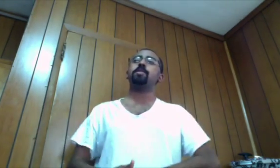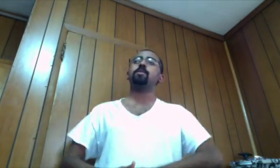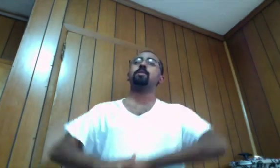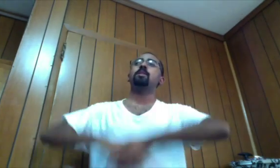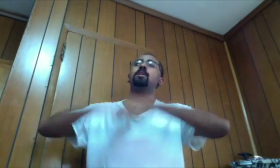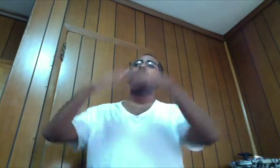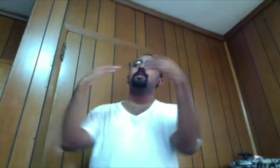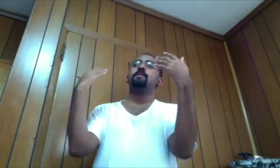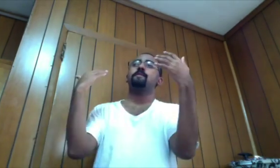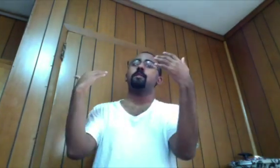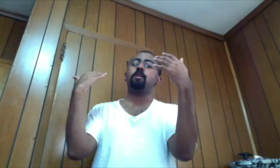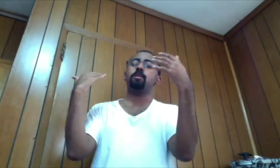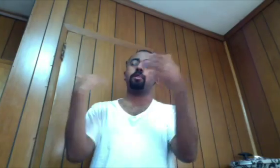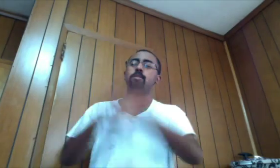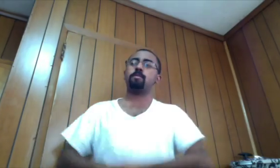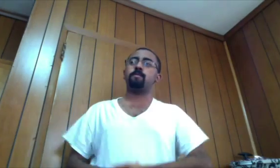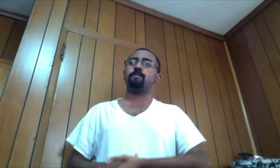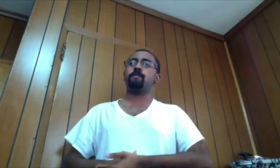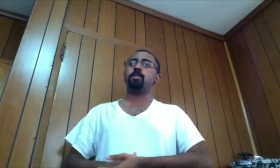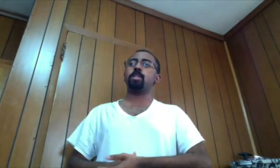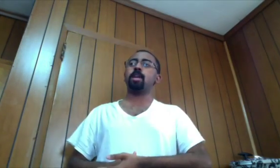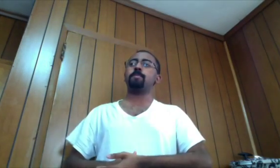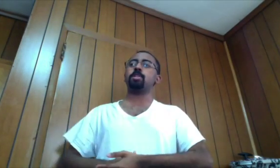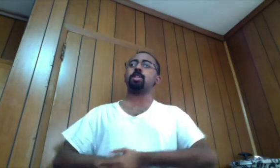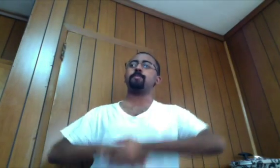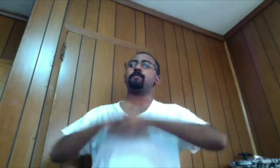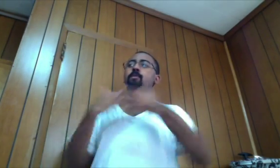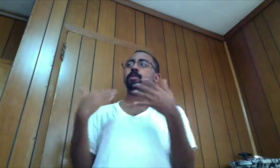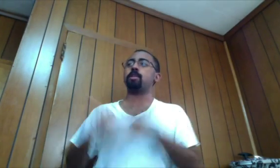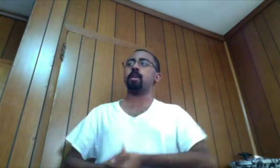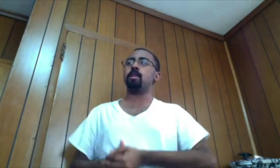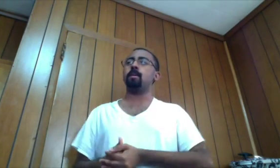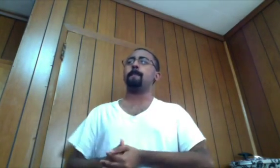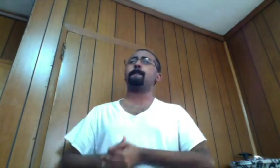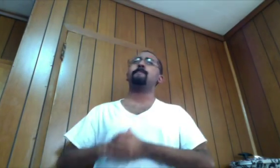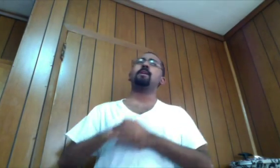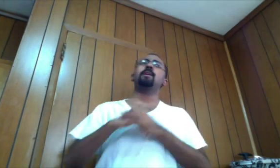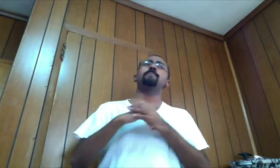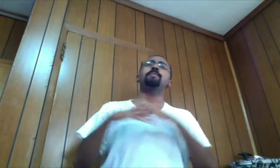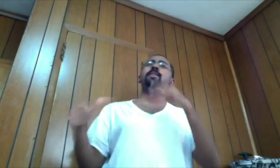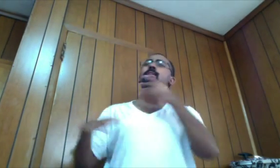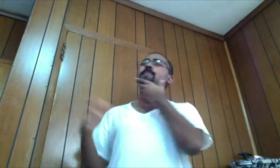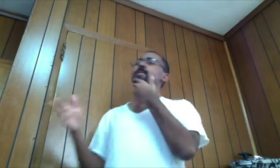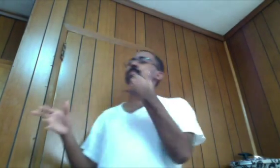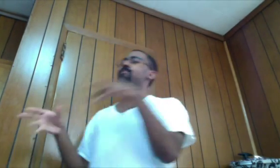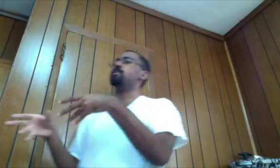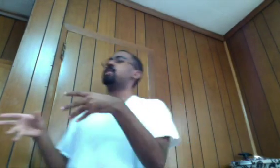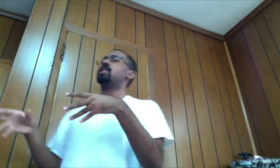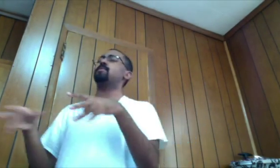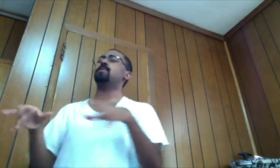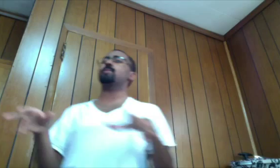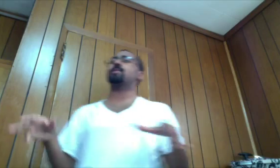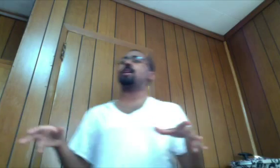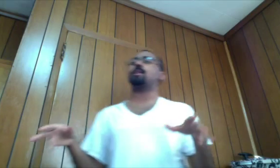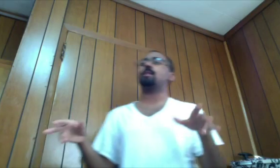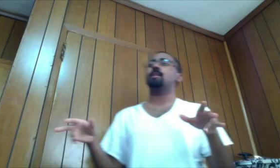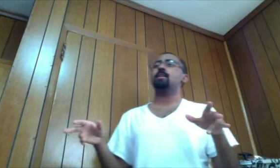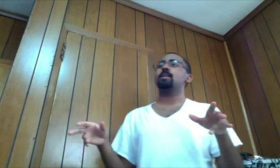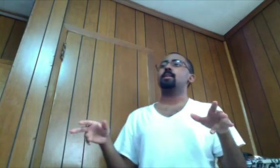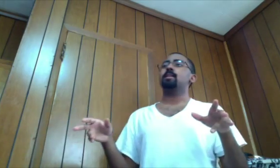individual for the championship for their kingdom. But then they made some bullshit where it was like,